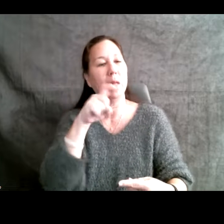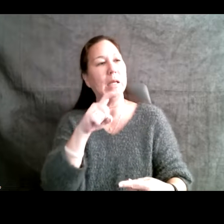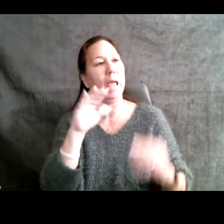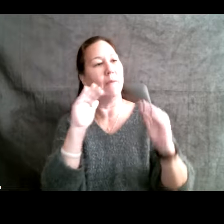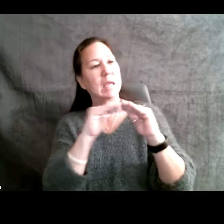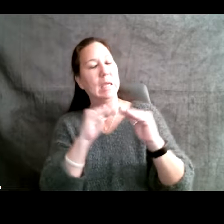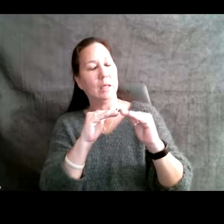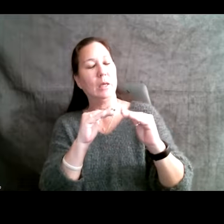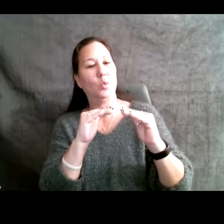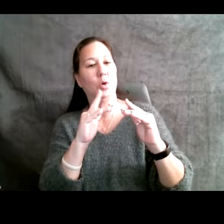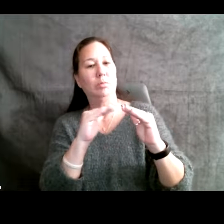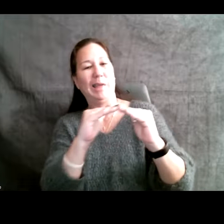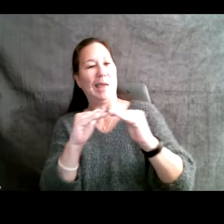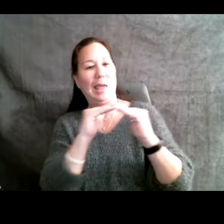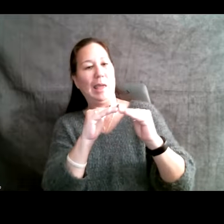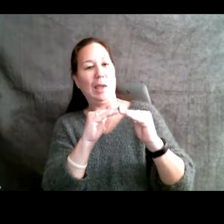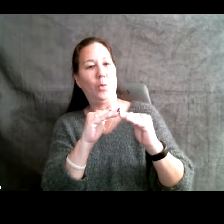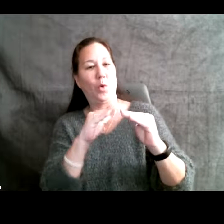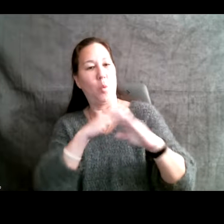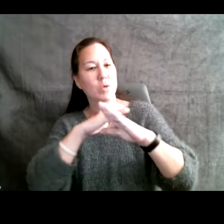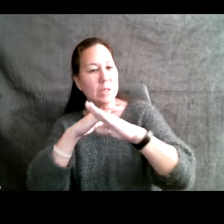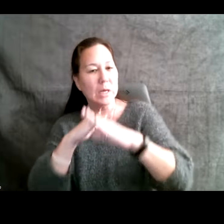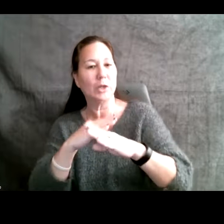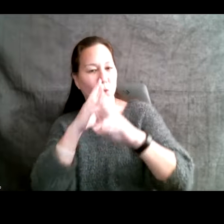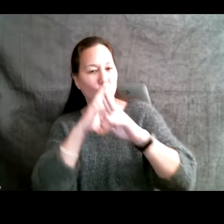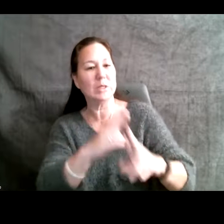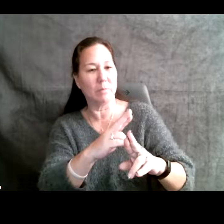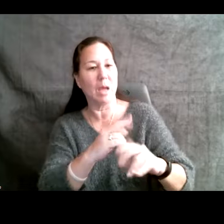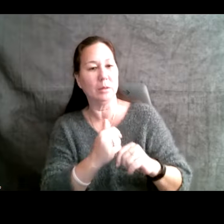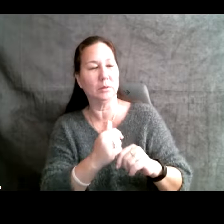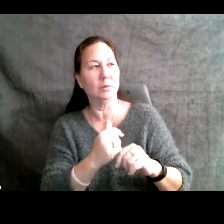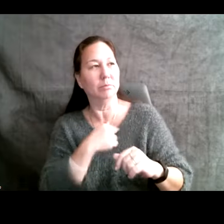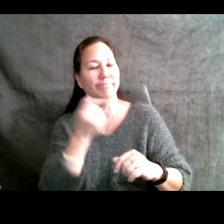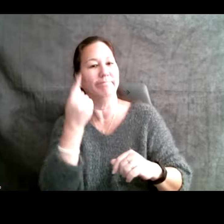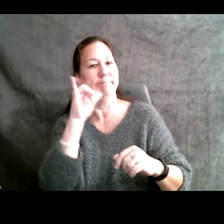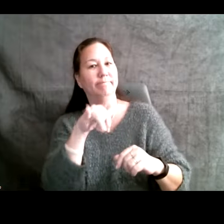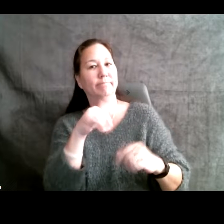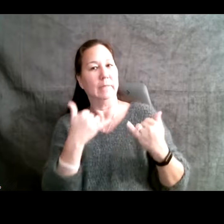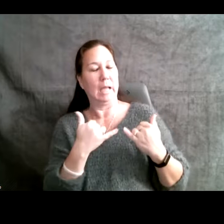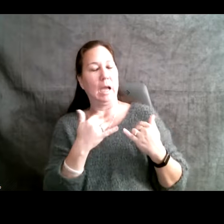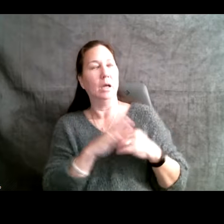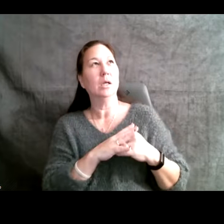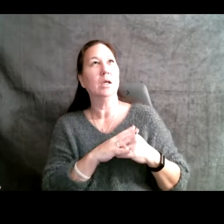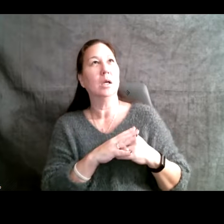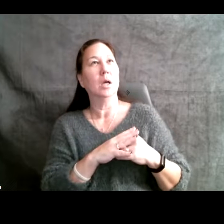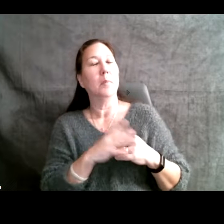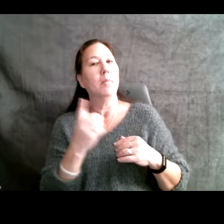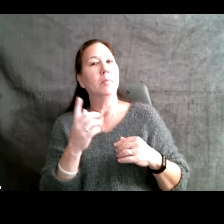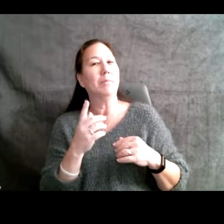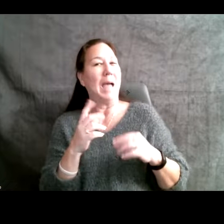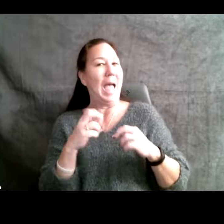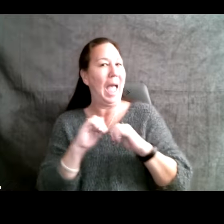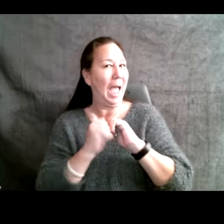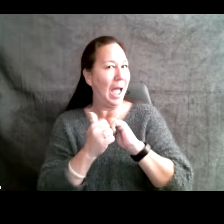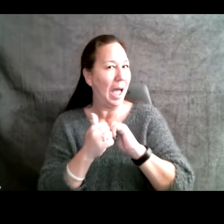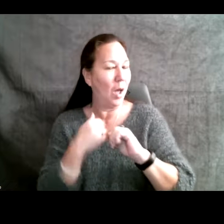thinking a couple things. One is that in terms of continuing to identify where the holes are,